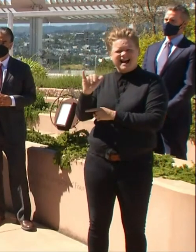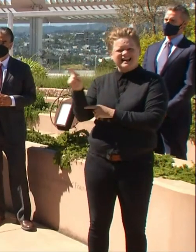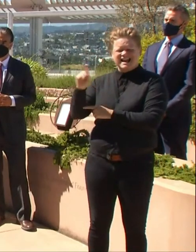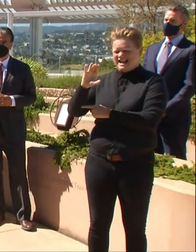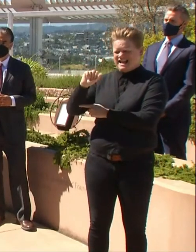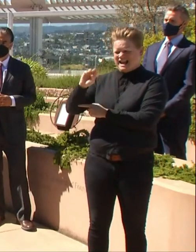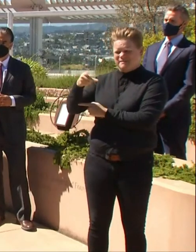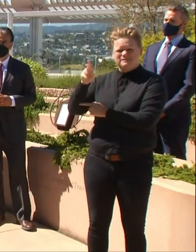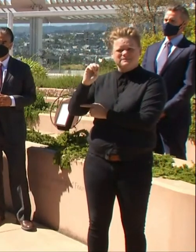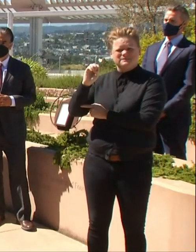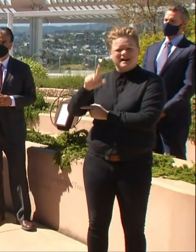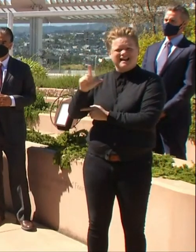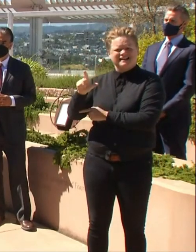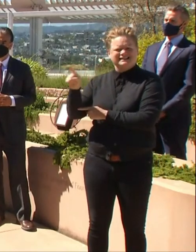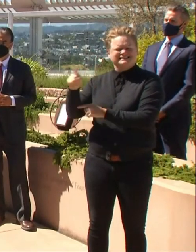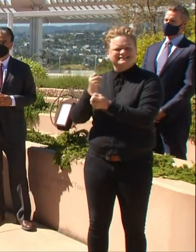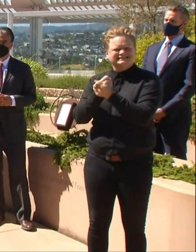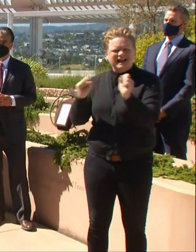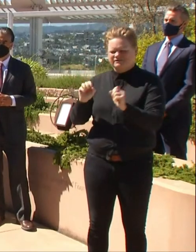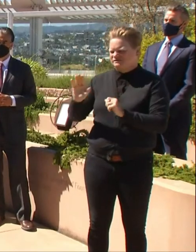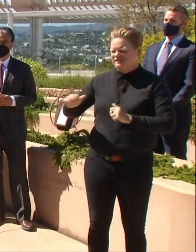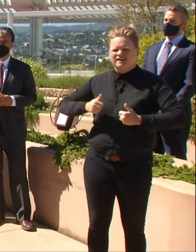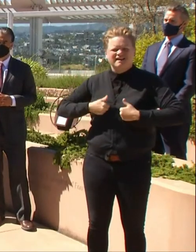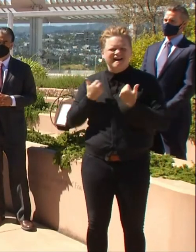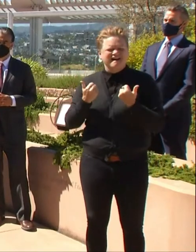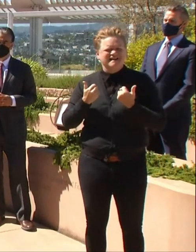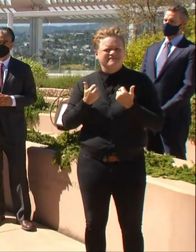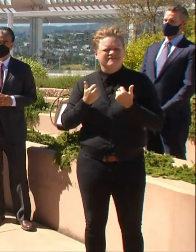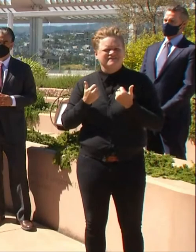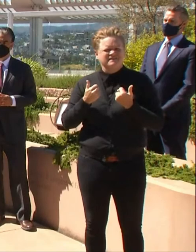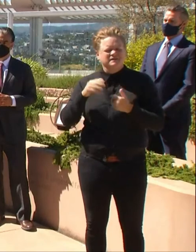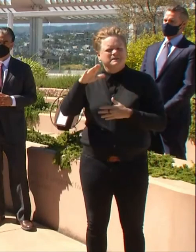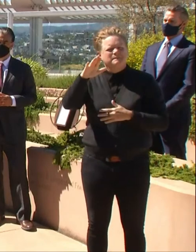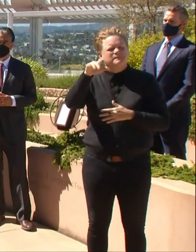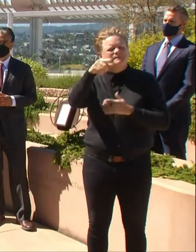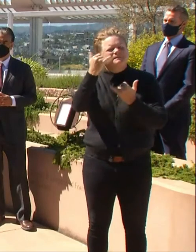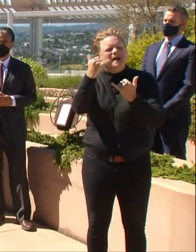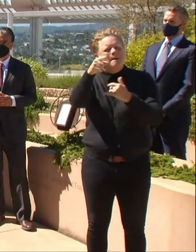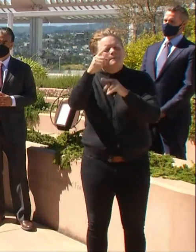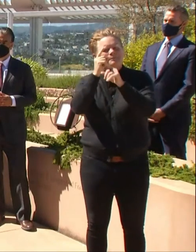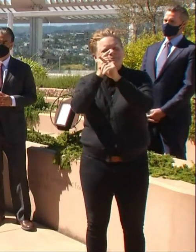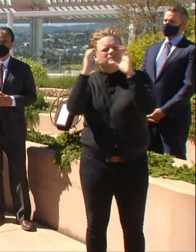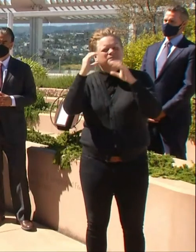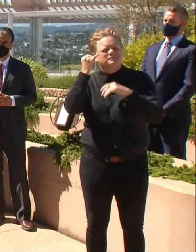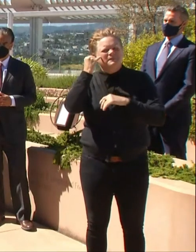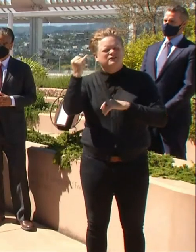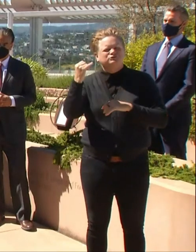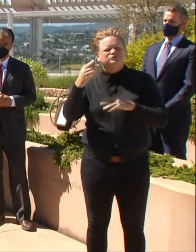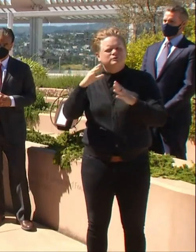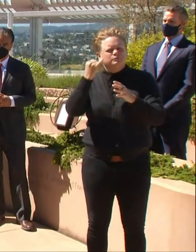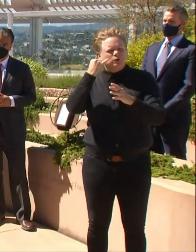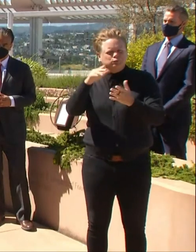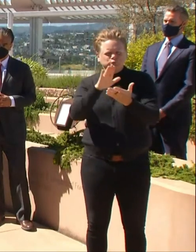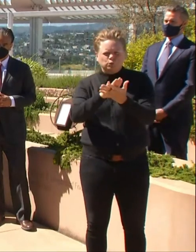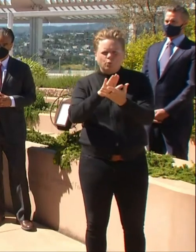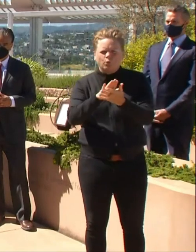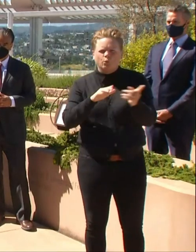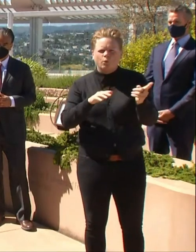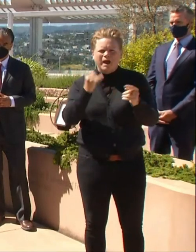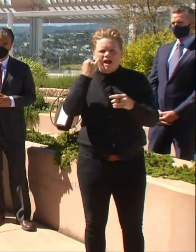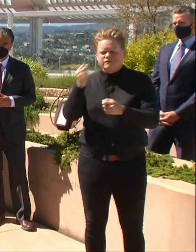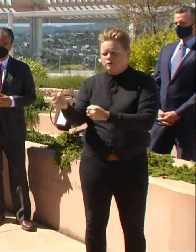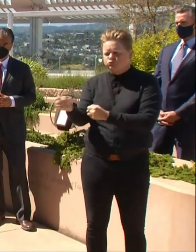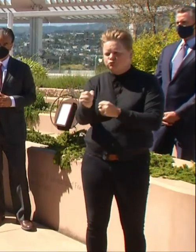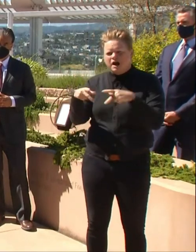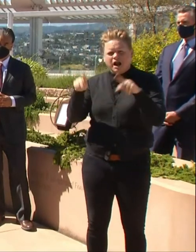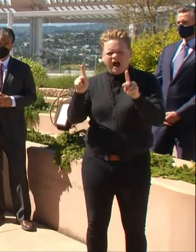life. Just imagine that. The school shootings, the places of business like what